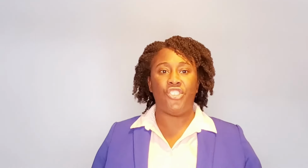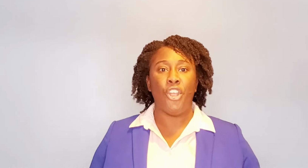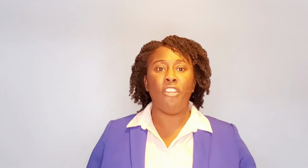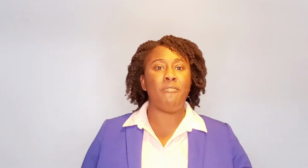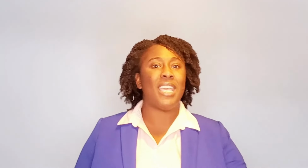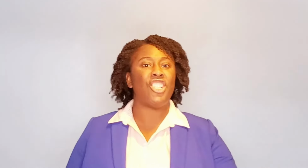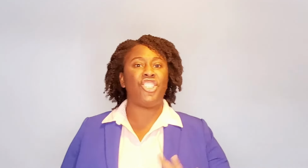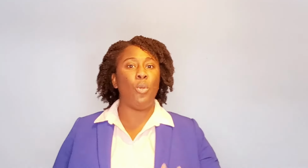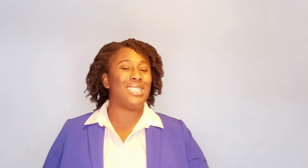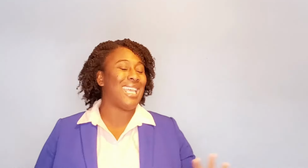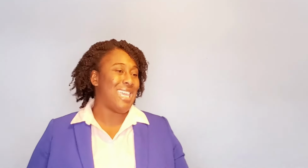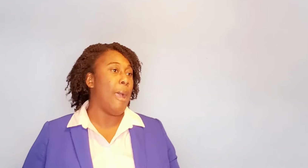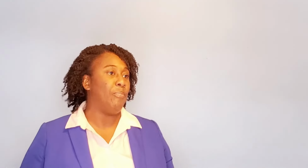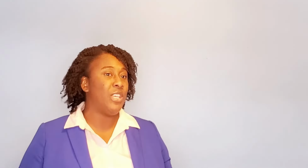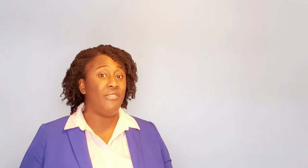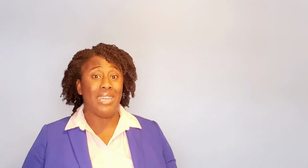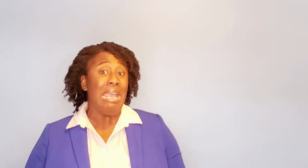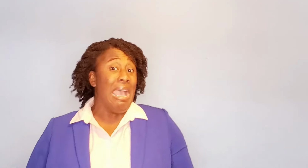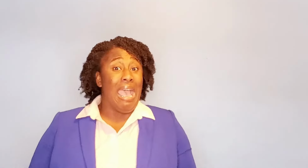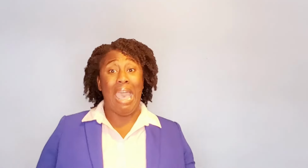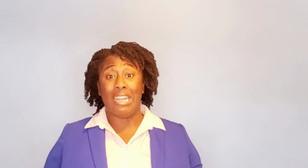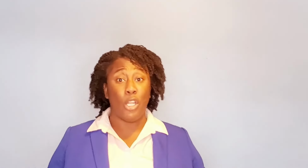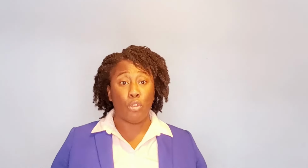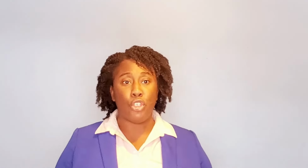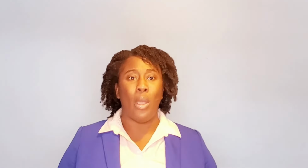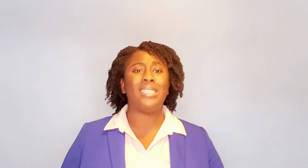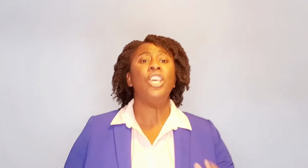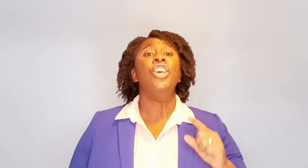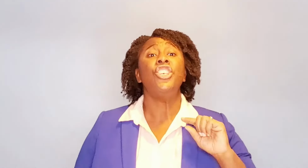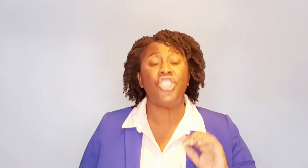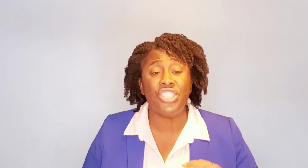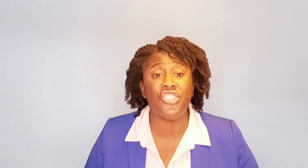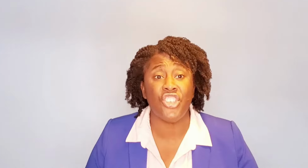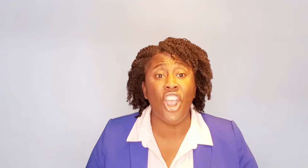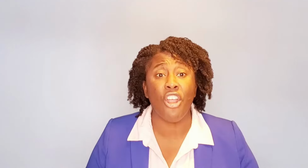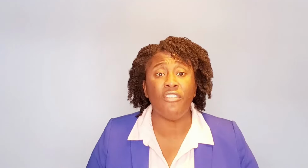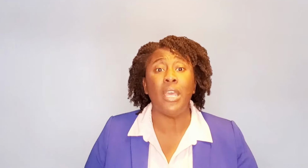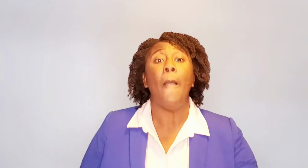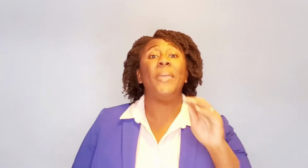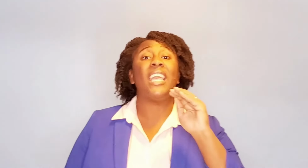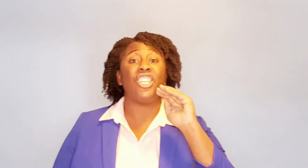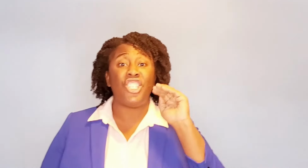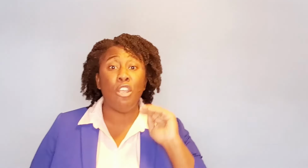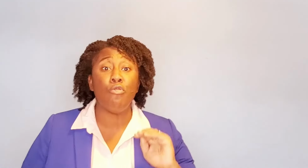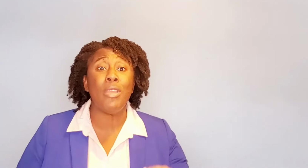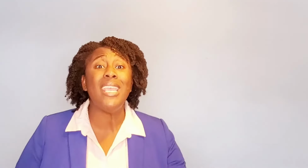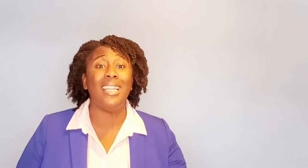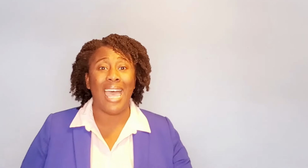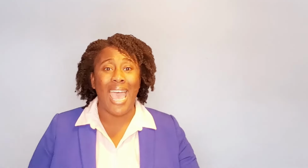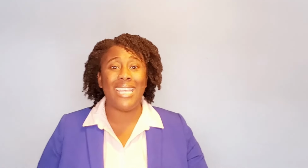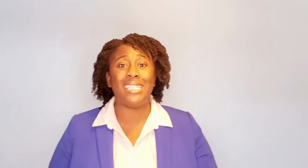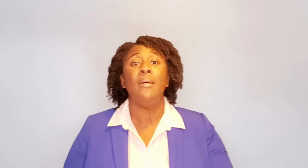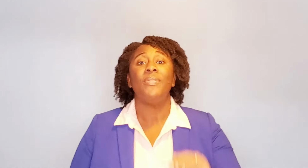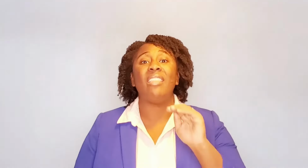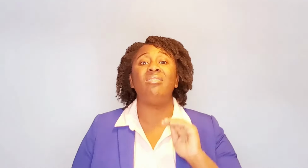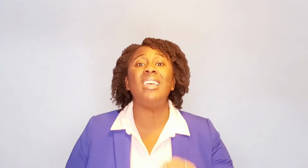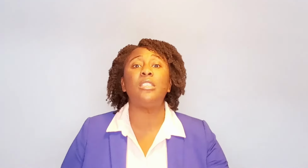serve because she was a captive and had no choice. She served because she realized that this was